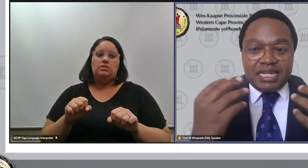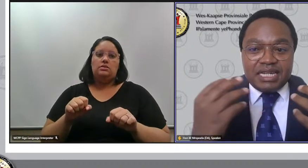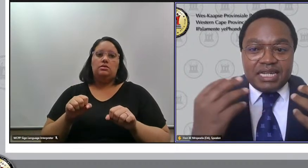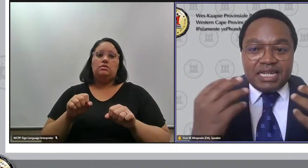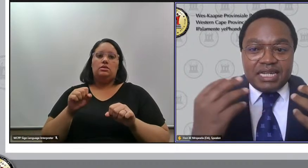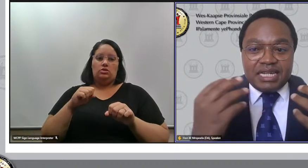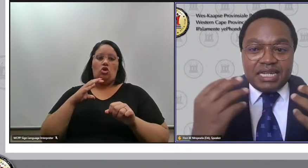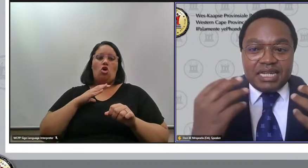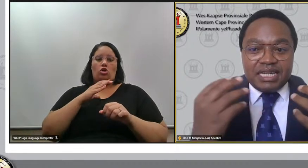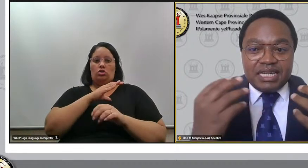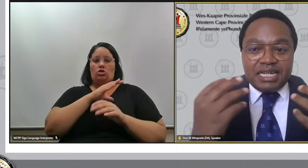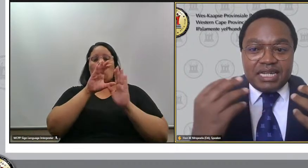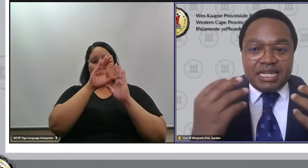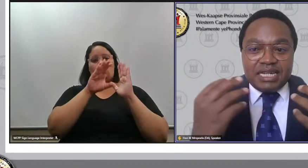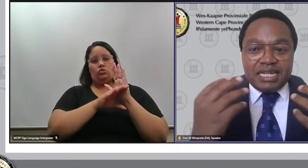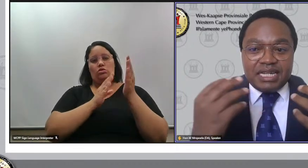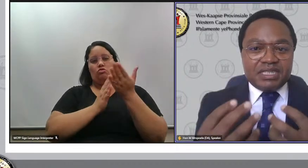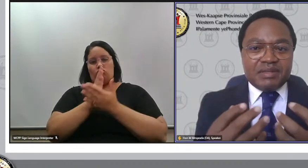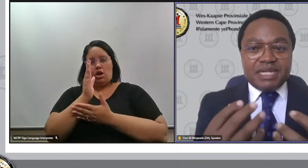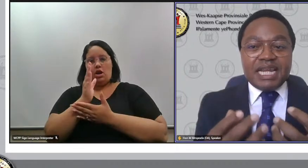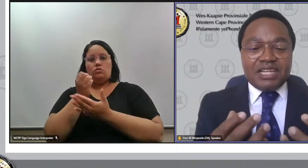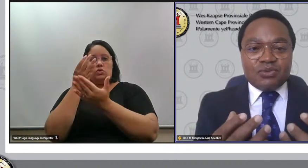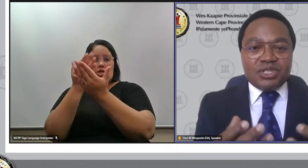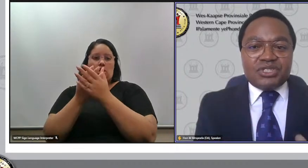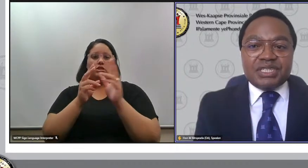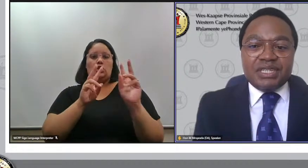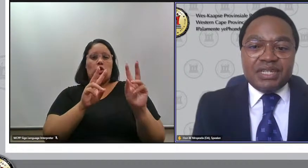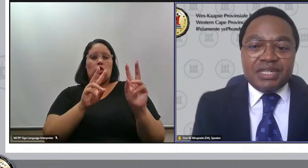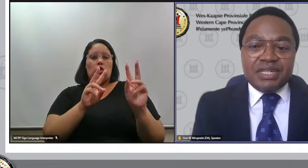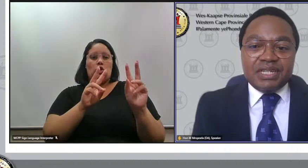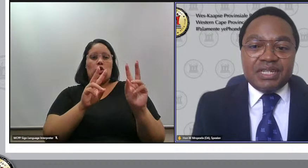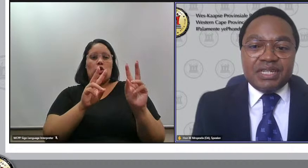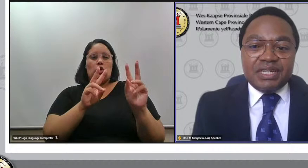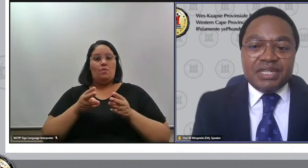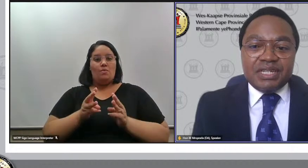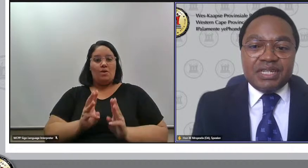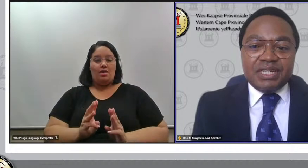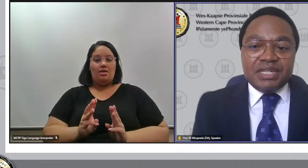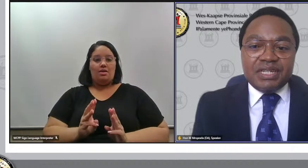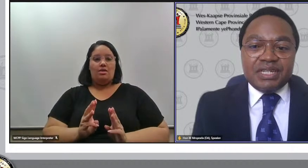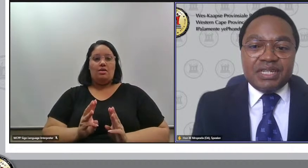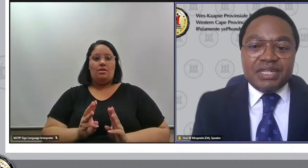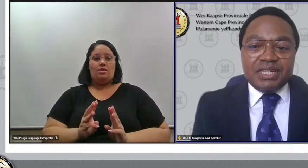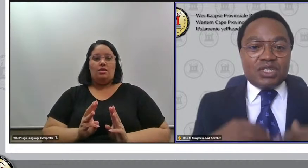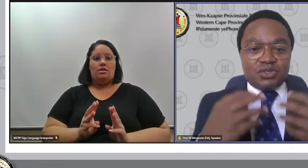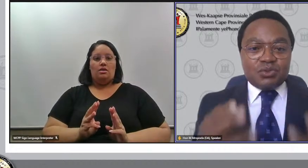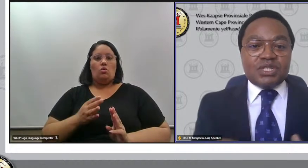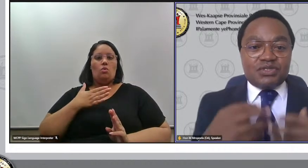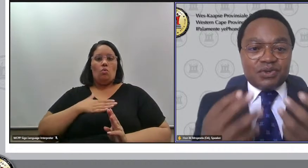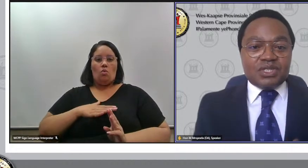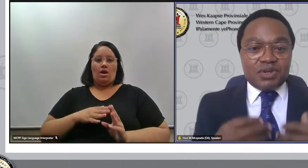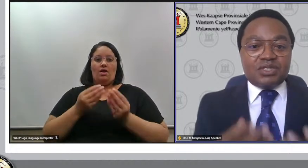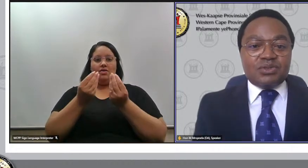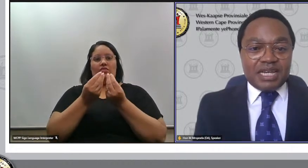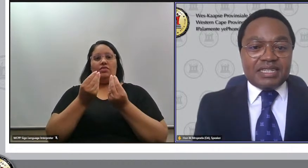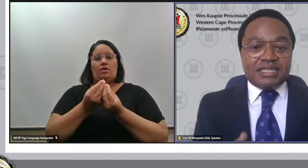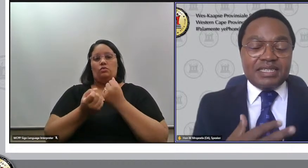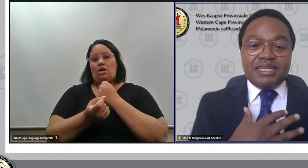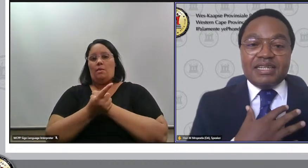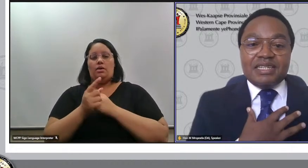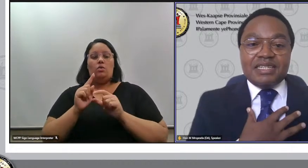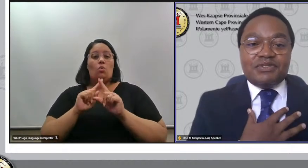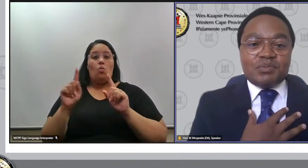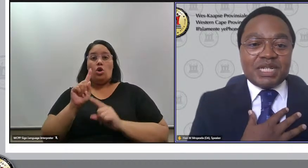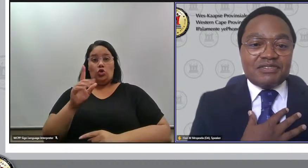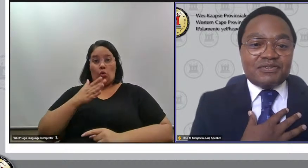constitutional right to raise the issues, but the manner in which we wish for things, because what you wish for is what you